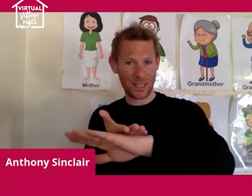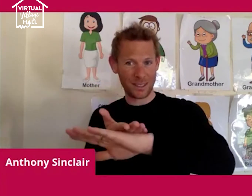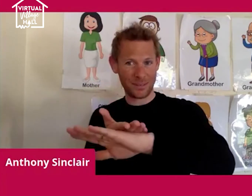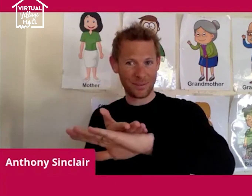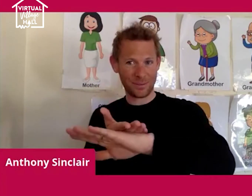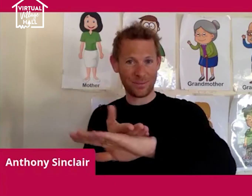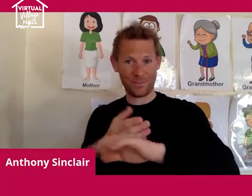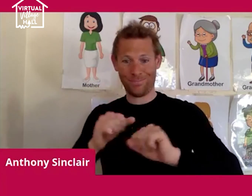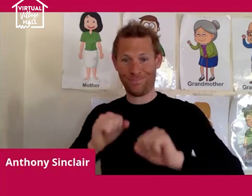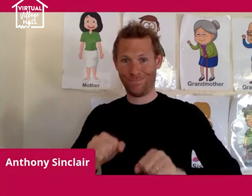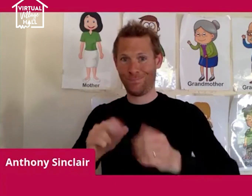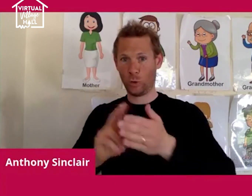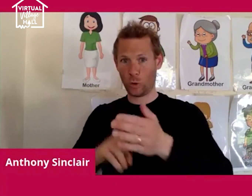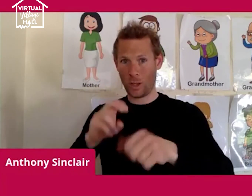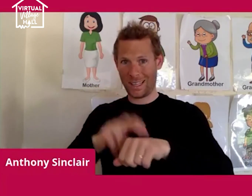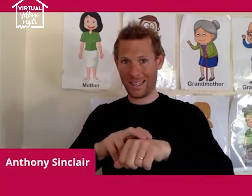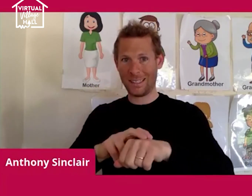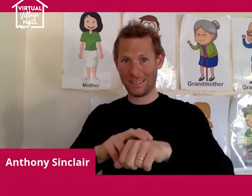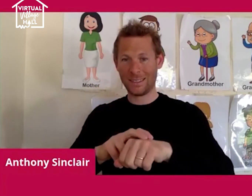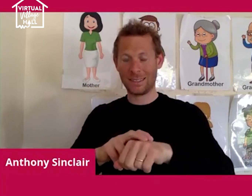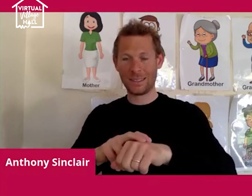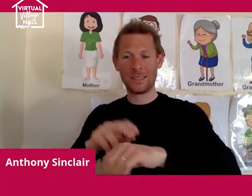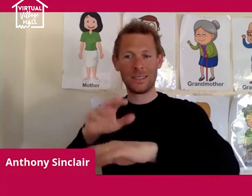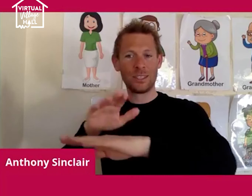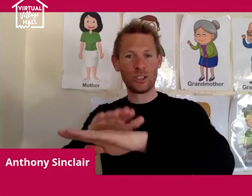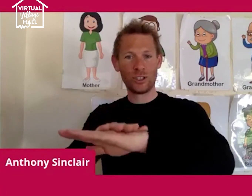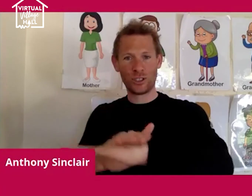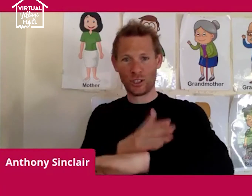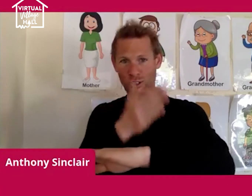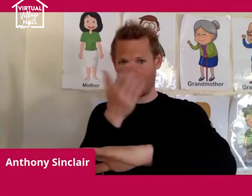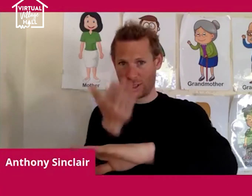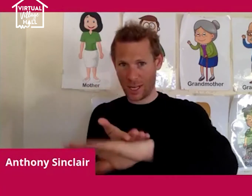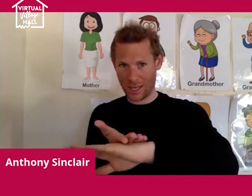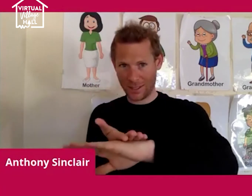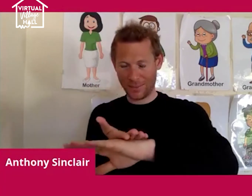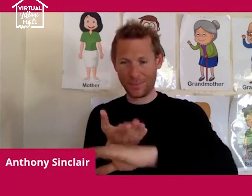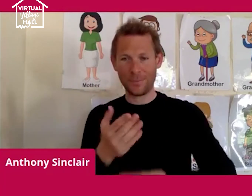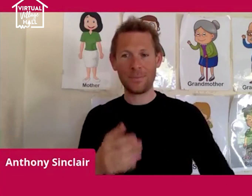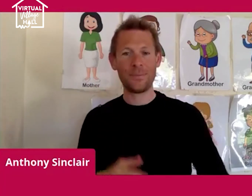the answer is son if you're in Northern Ireland. Son.